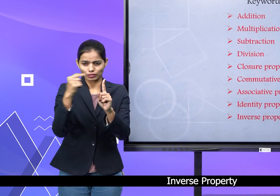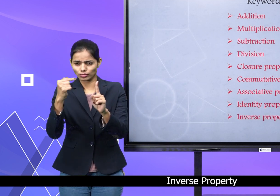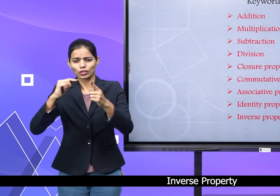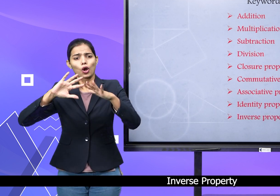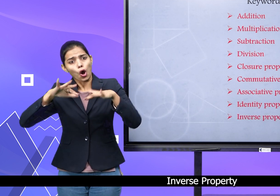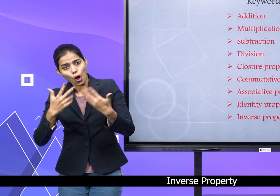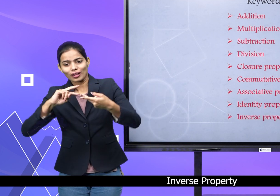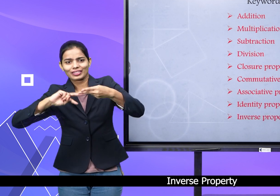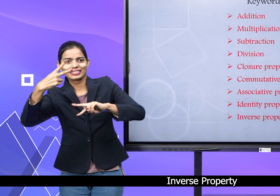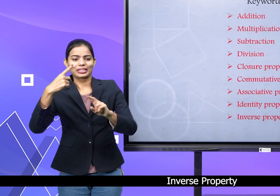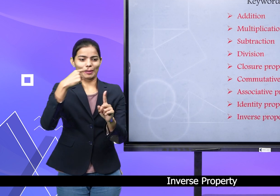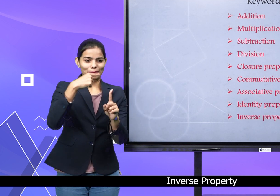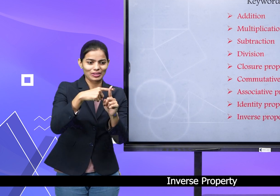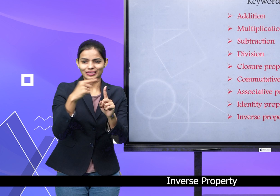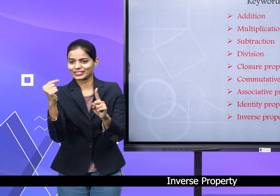inverse property,